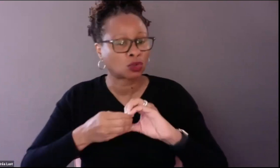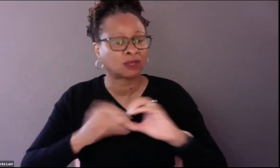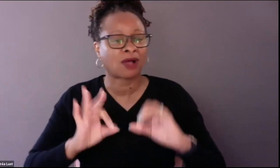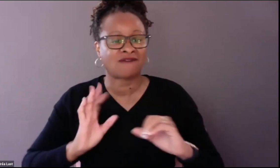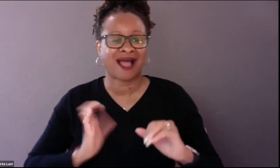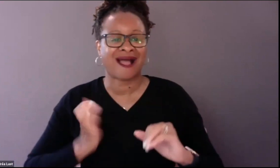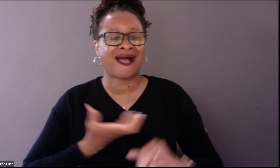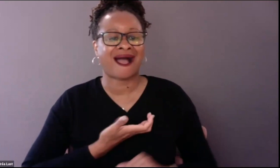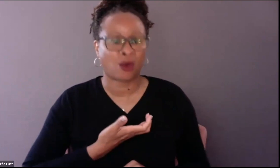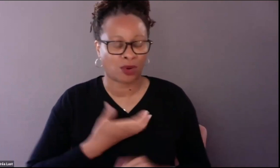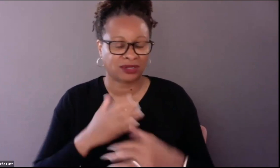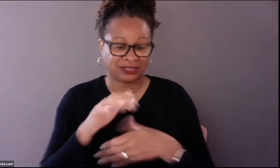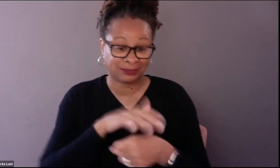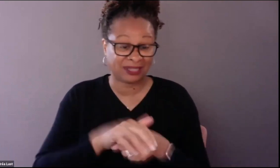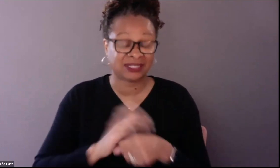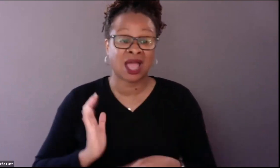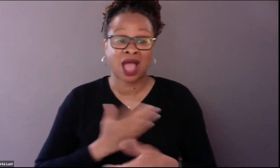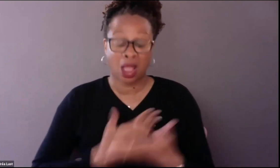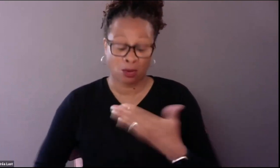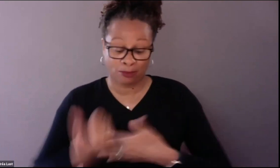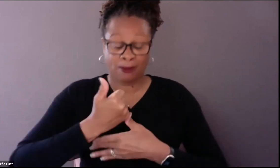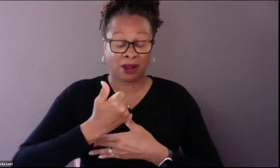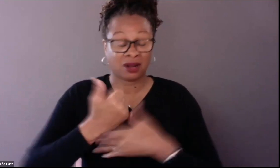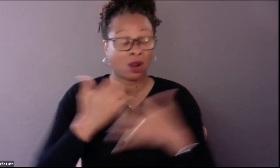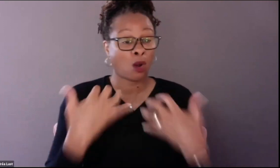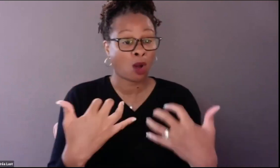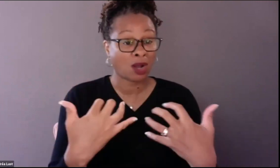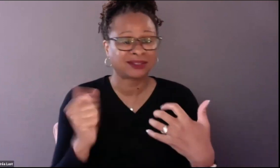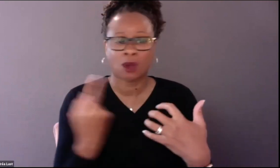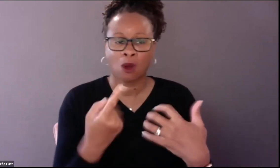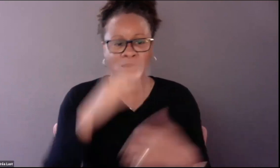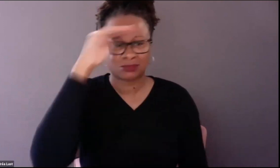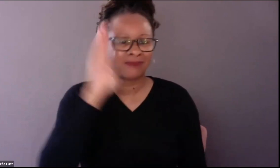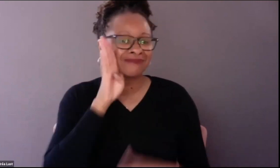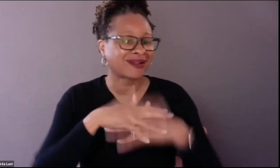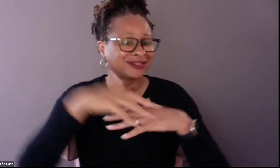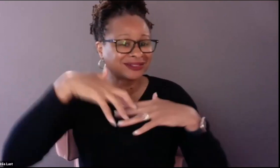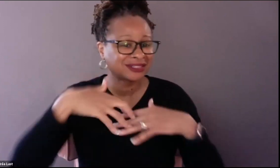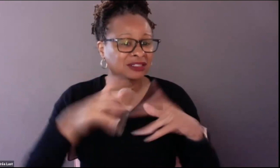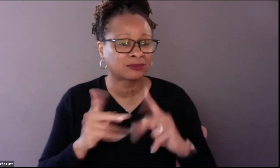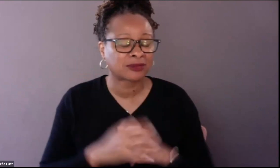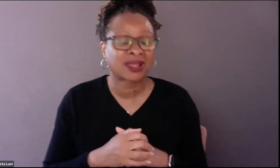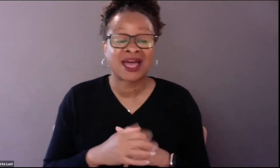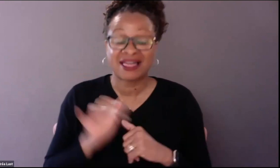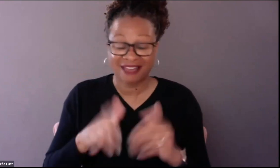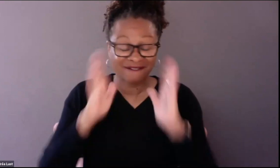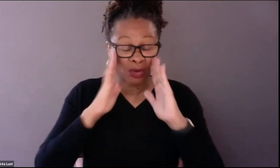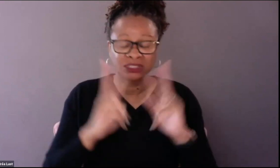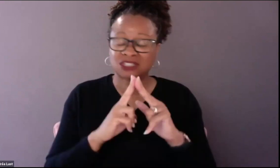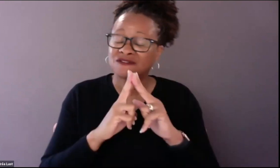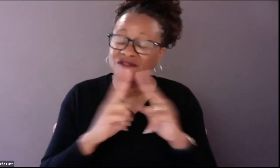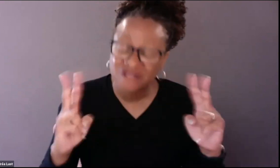Because our primary audience is always Black, Brown, and Indigenous people at the neighborhood level, this hyper-local focus is critically